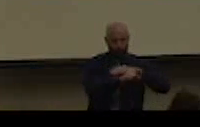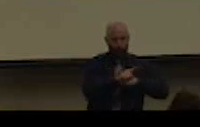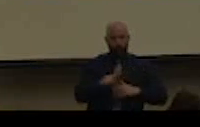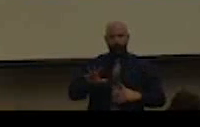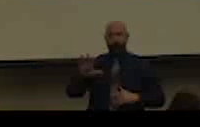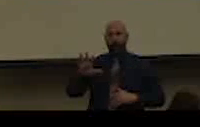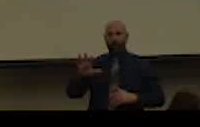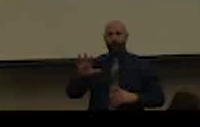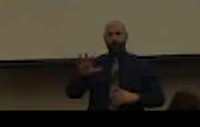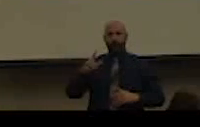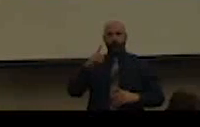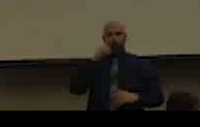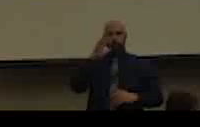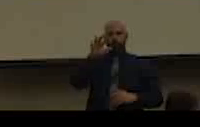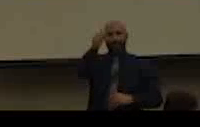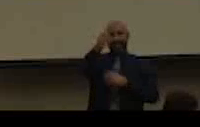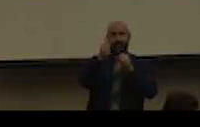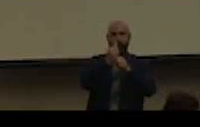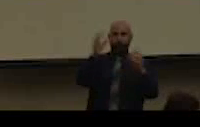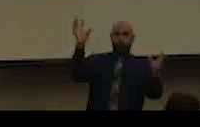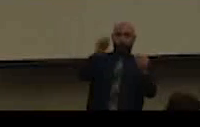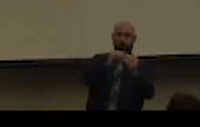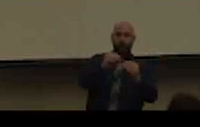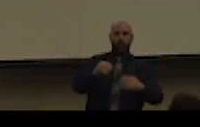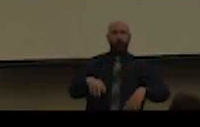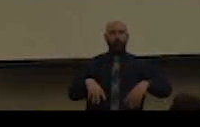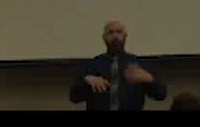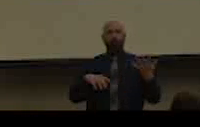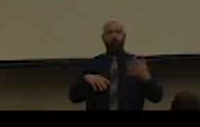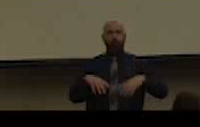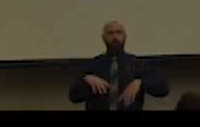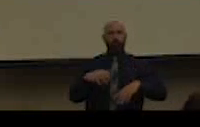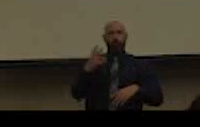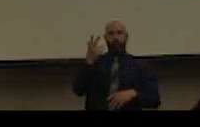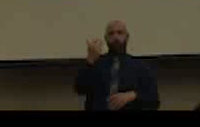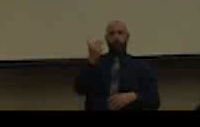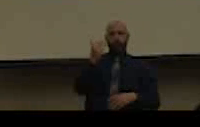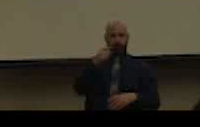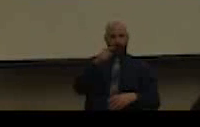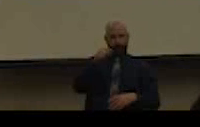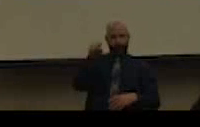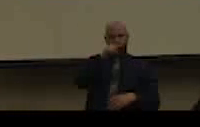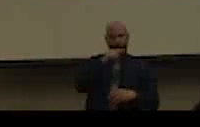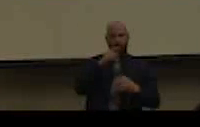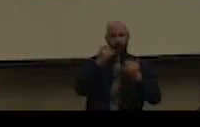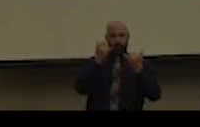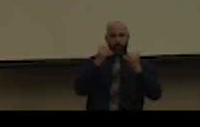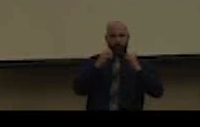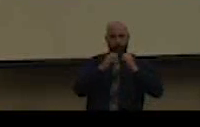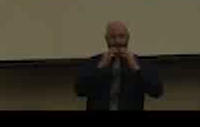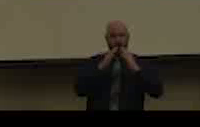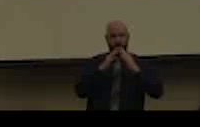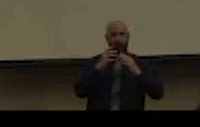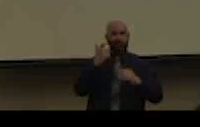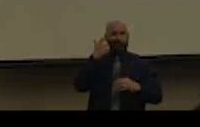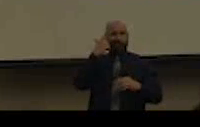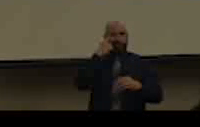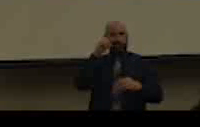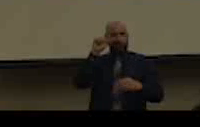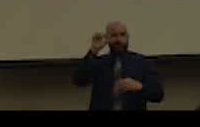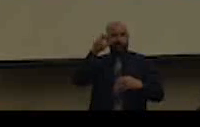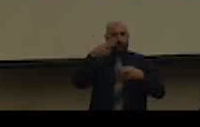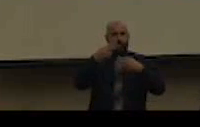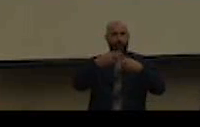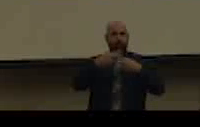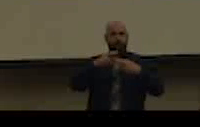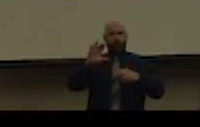have 13 of those now up and running. We just released our second cohort's names yesterday. We're incredibly proud of the communities that have